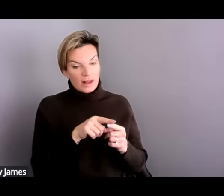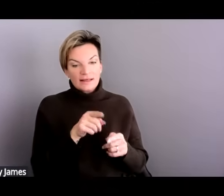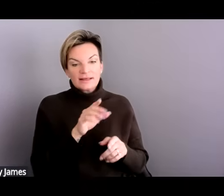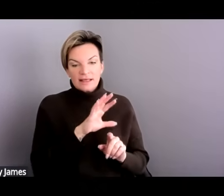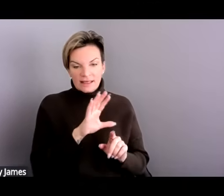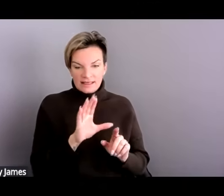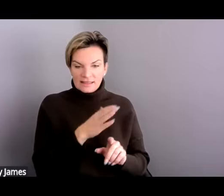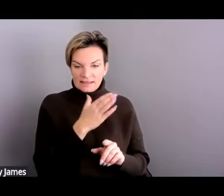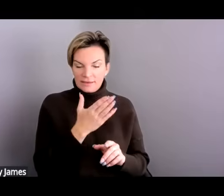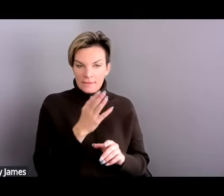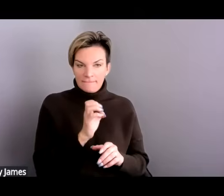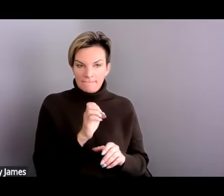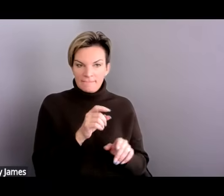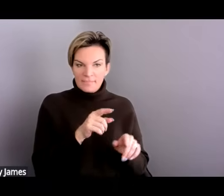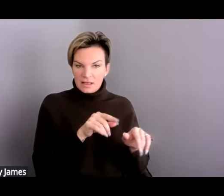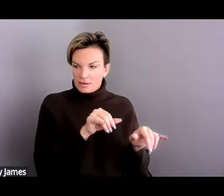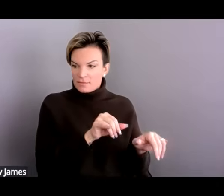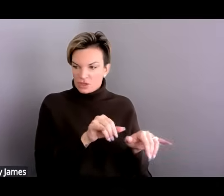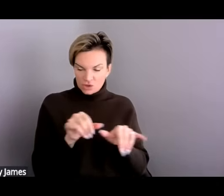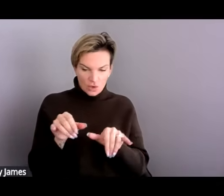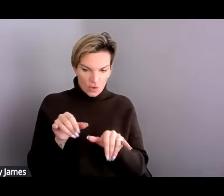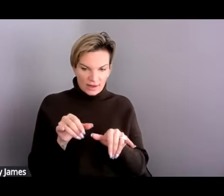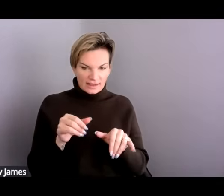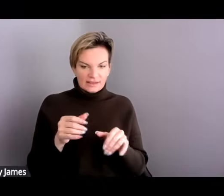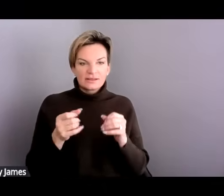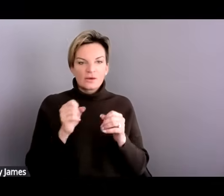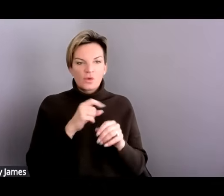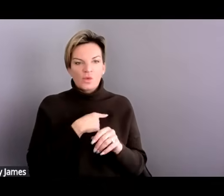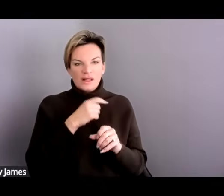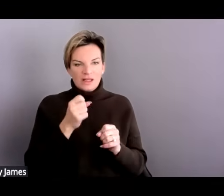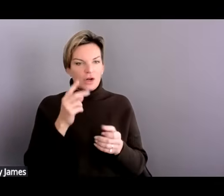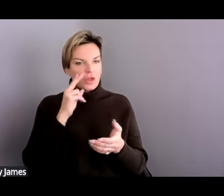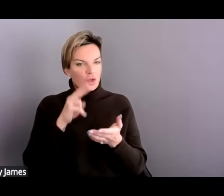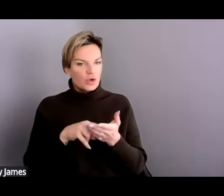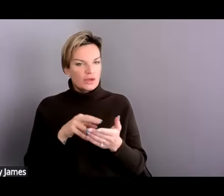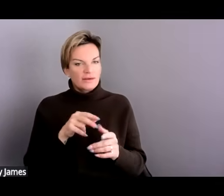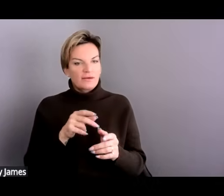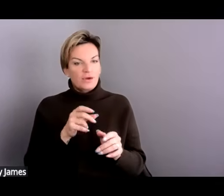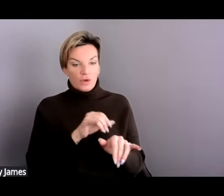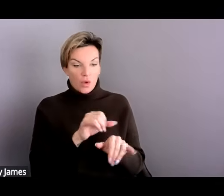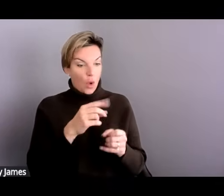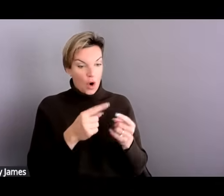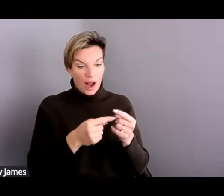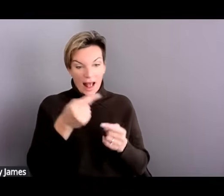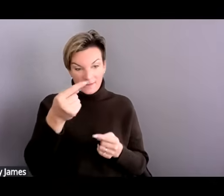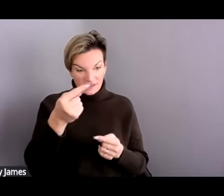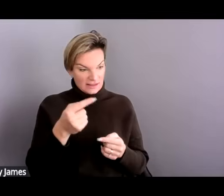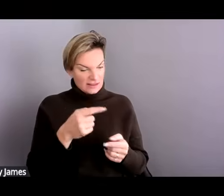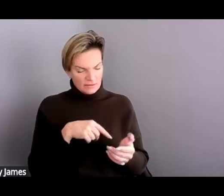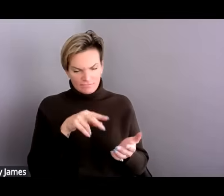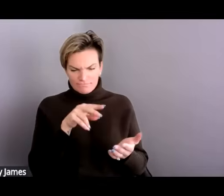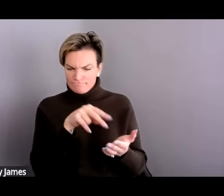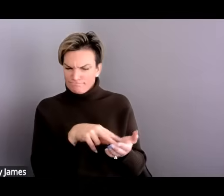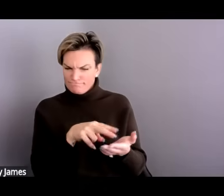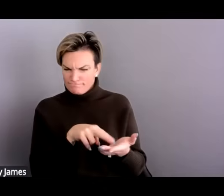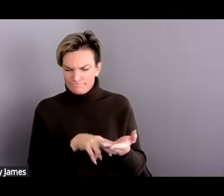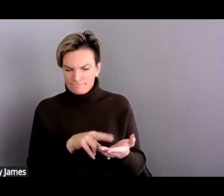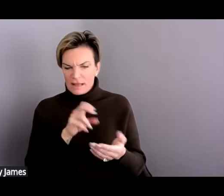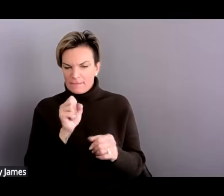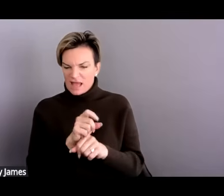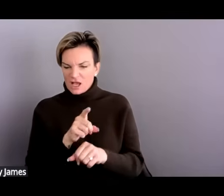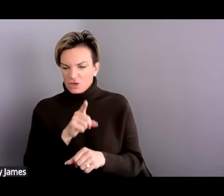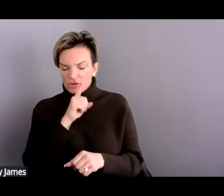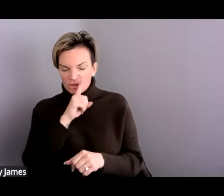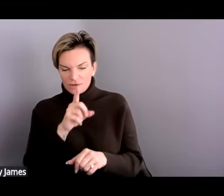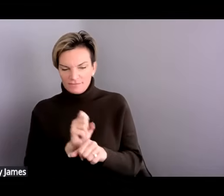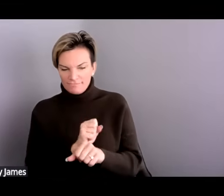meritorious, the Bureau needs to look at an official source. That official source may be a driver's